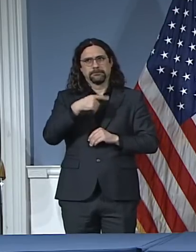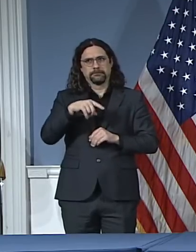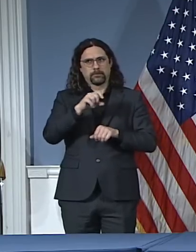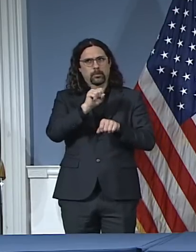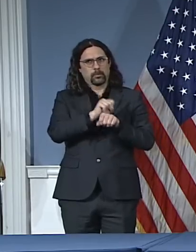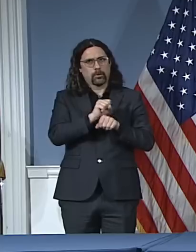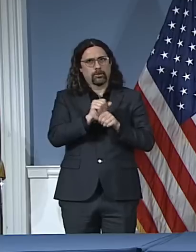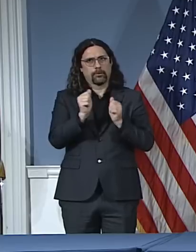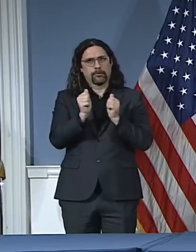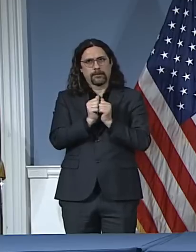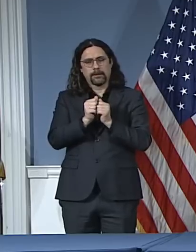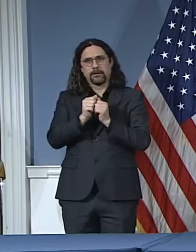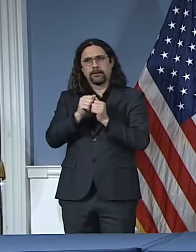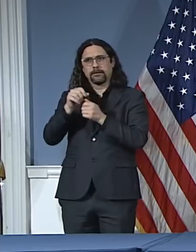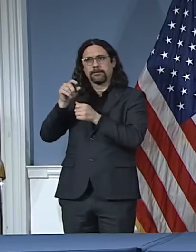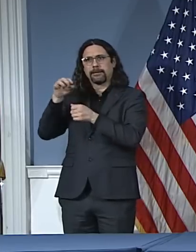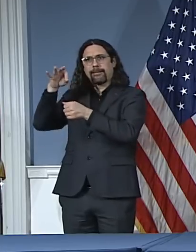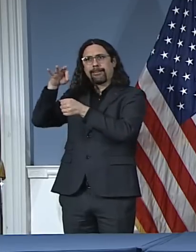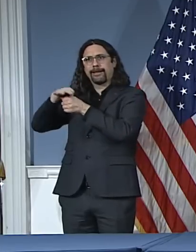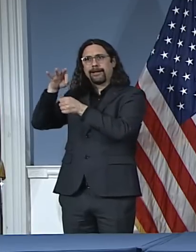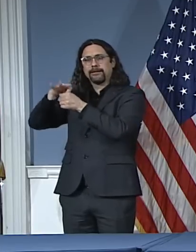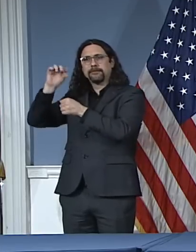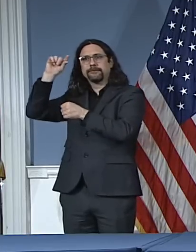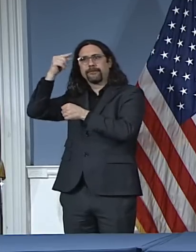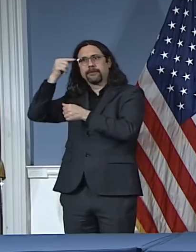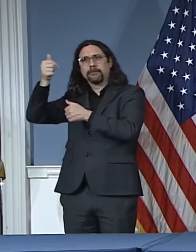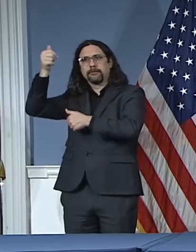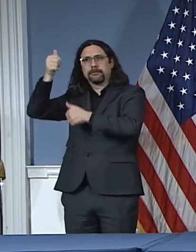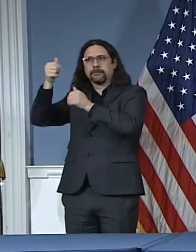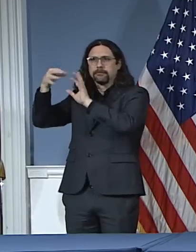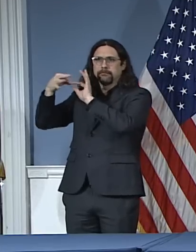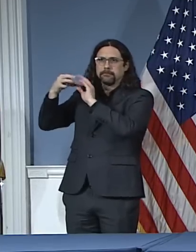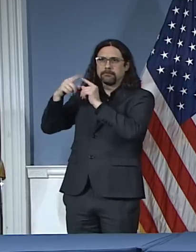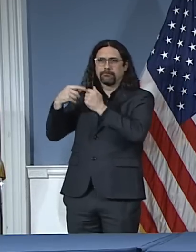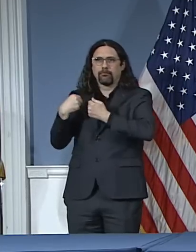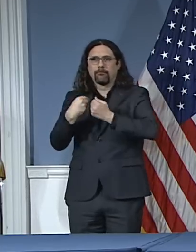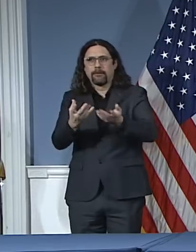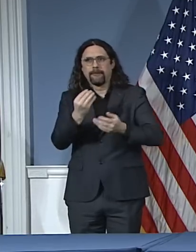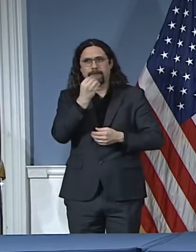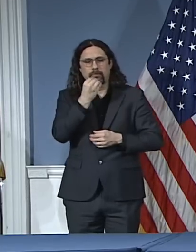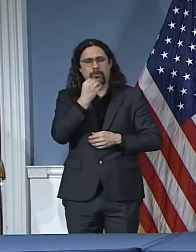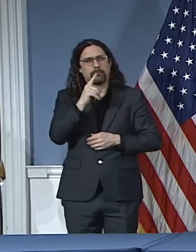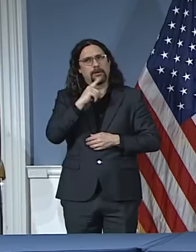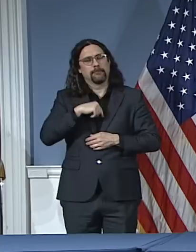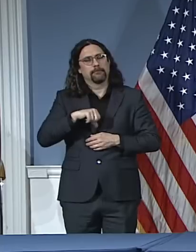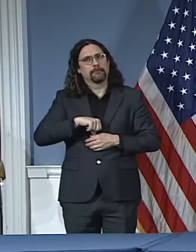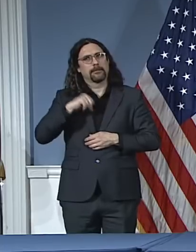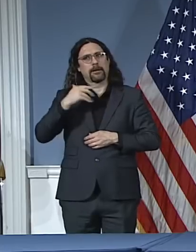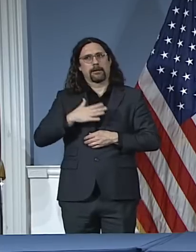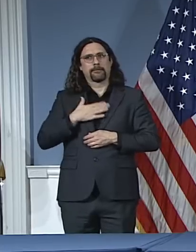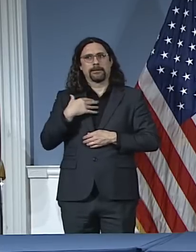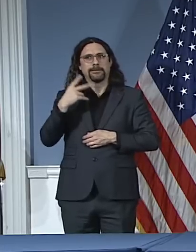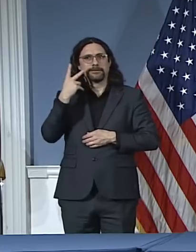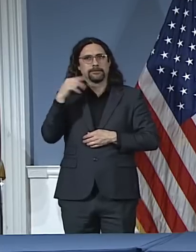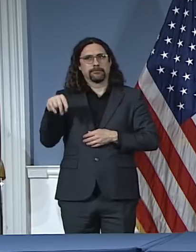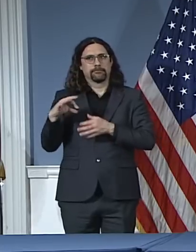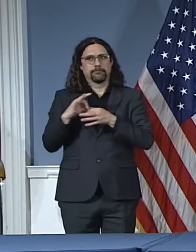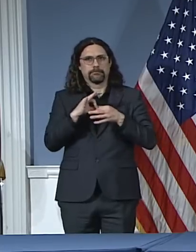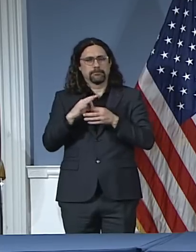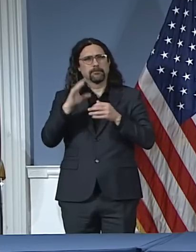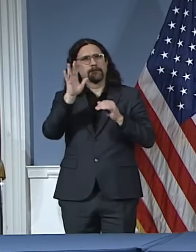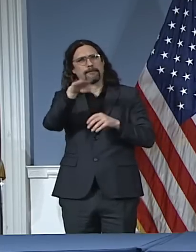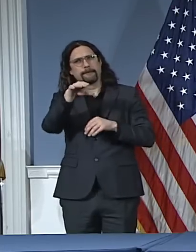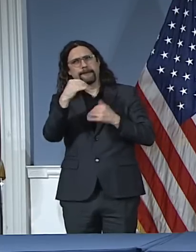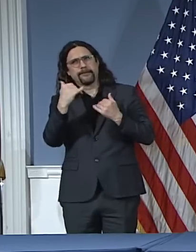be more proud of what I've seen. To the parks, the mayor mentioned the parks, and in the last couple days,